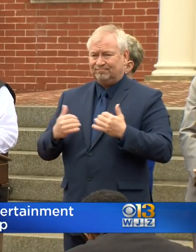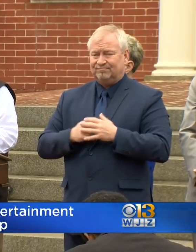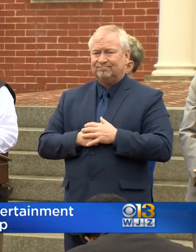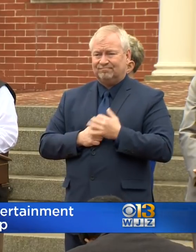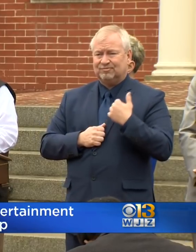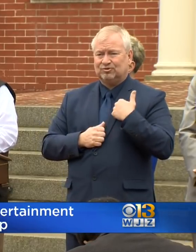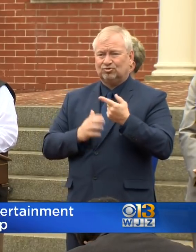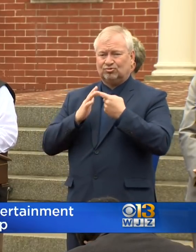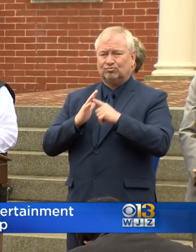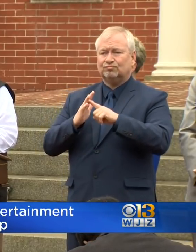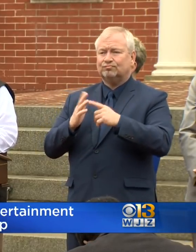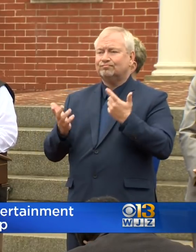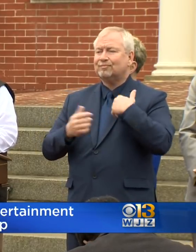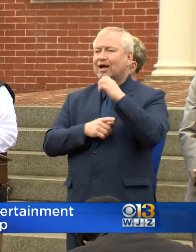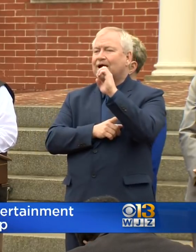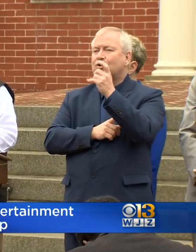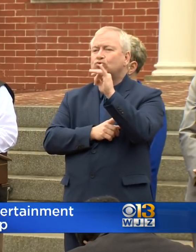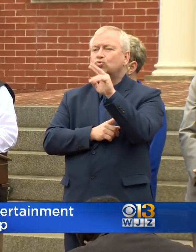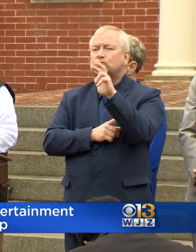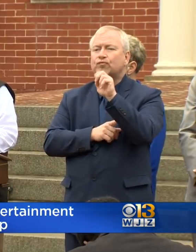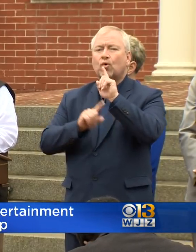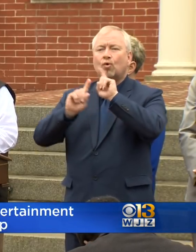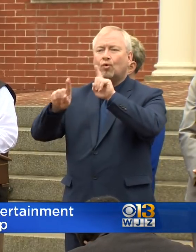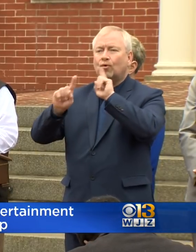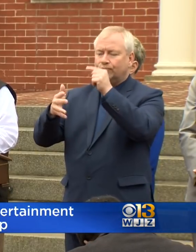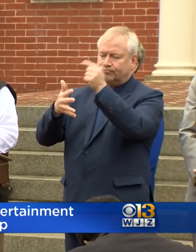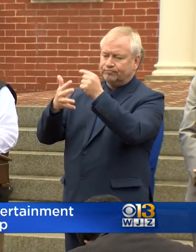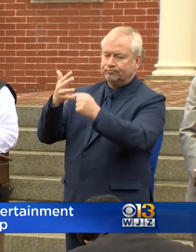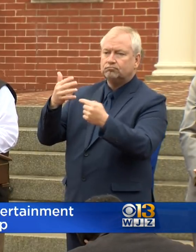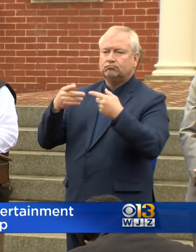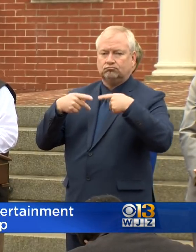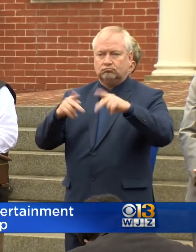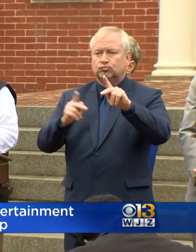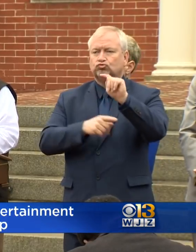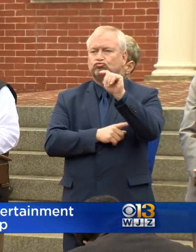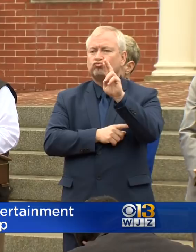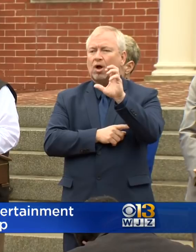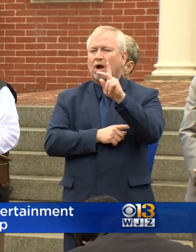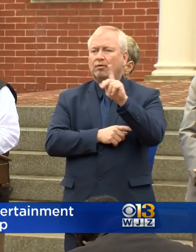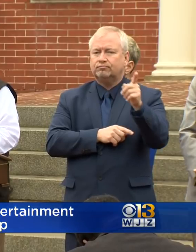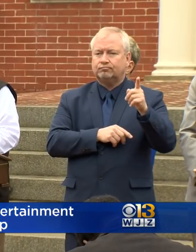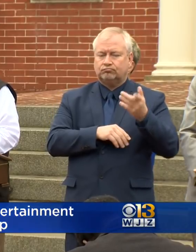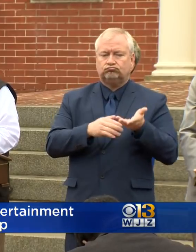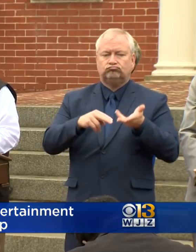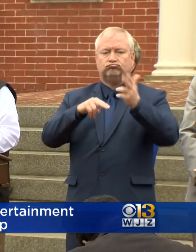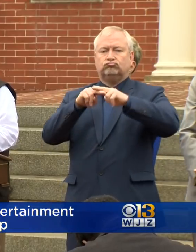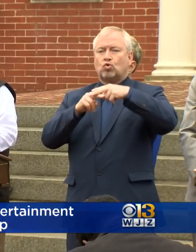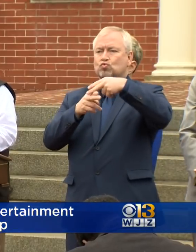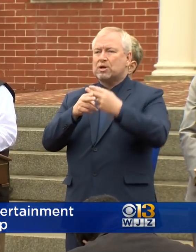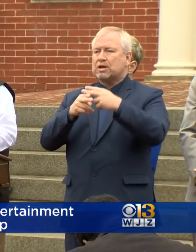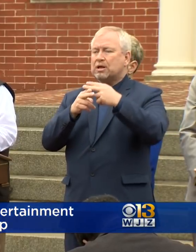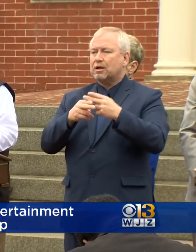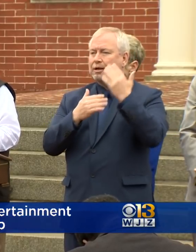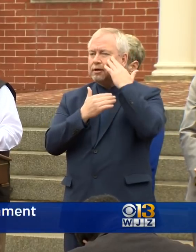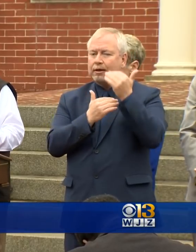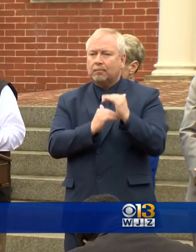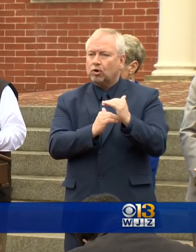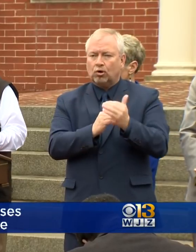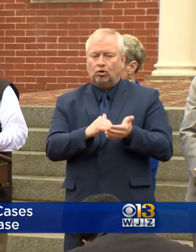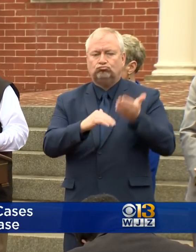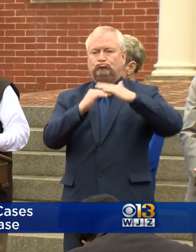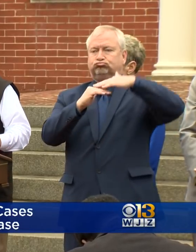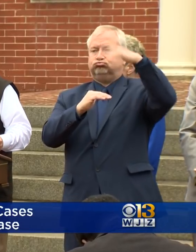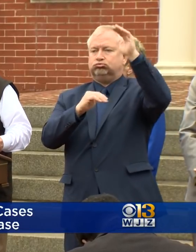order to allow trucks to exceed their legal weight limits. In order to facilitate the delivery